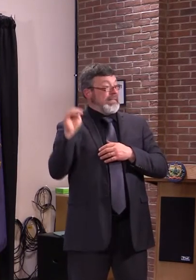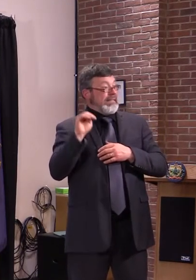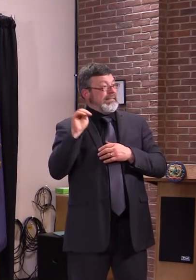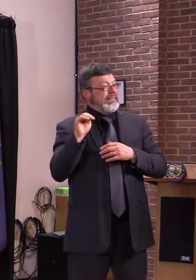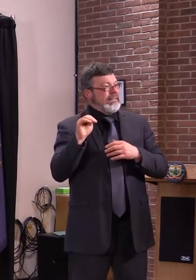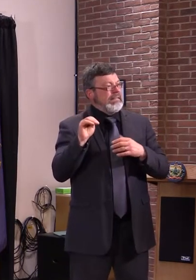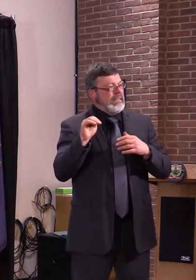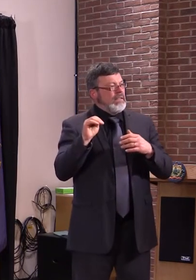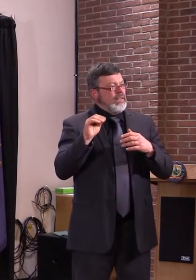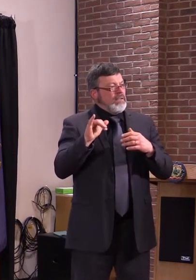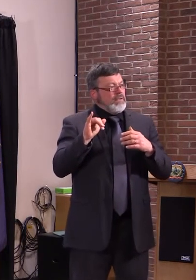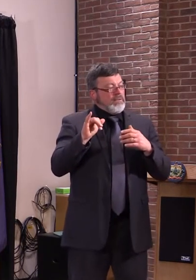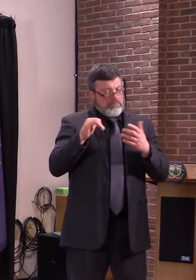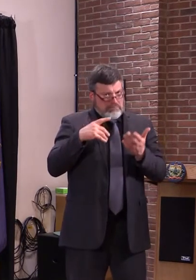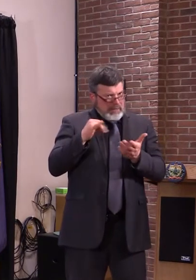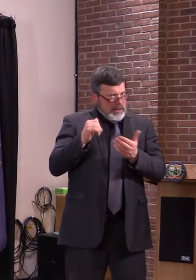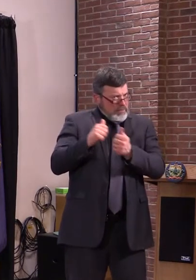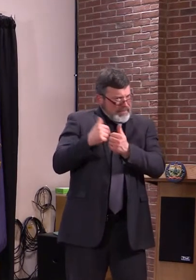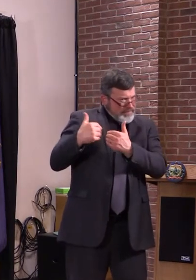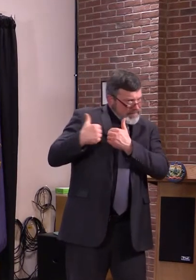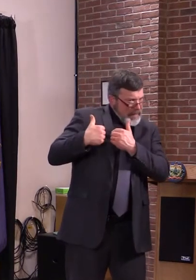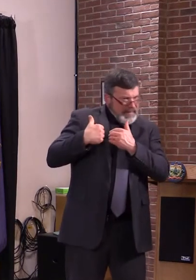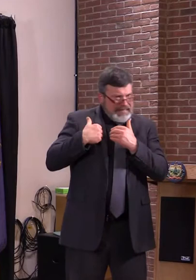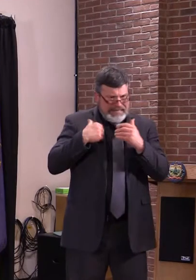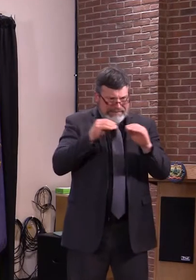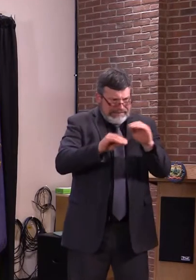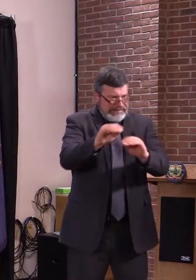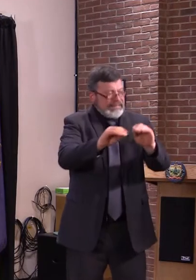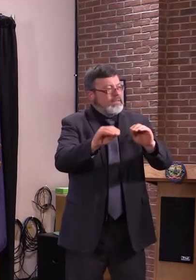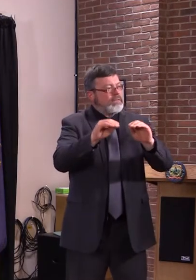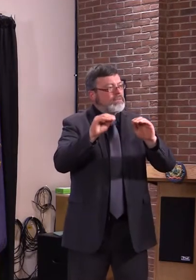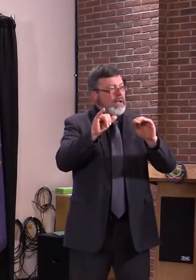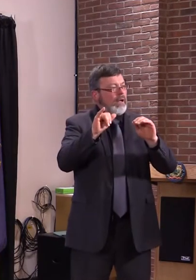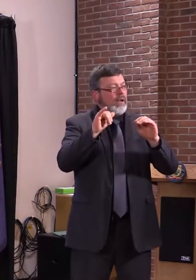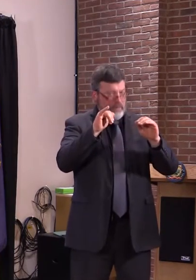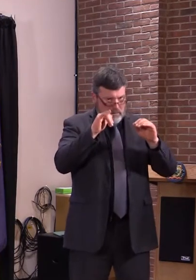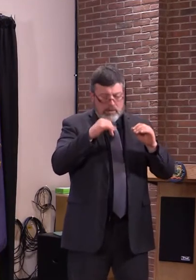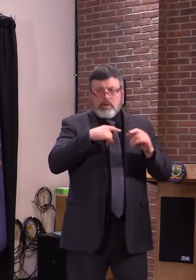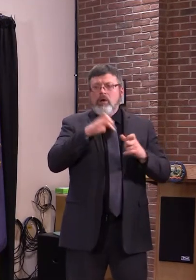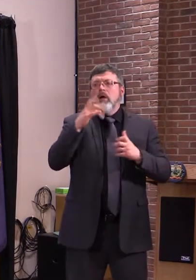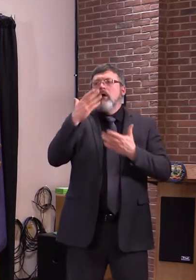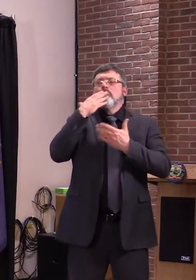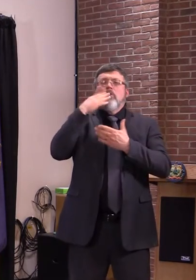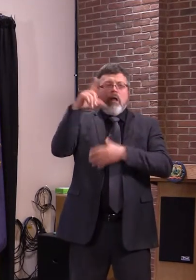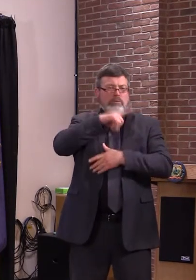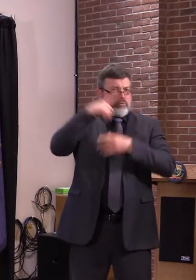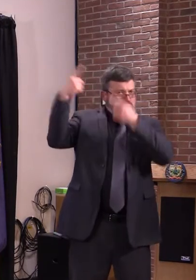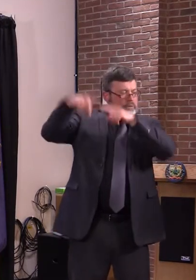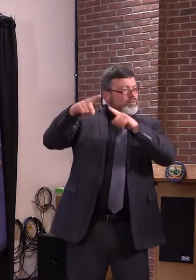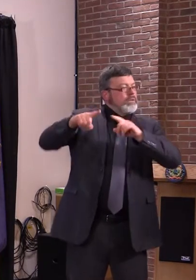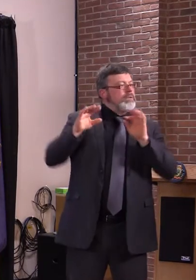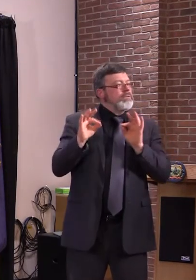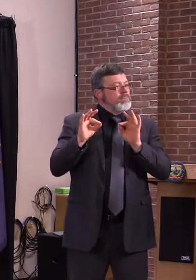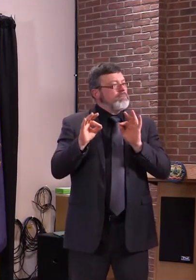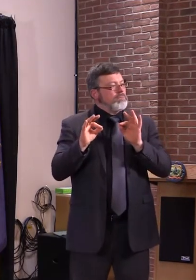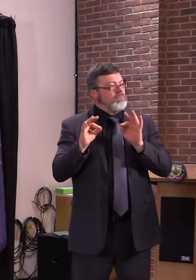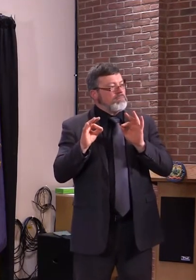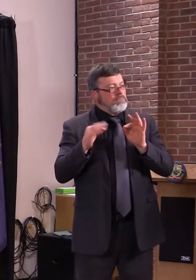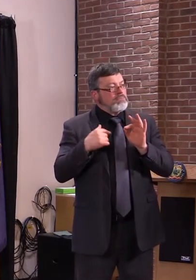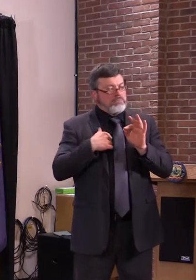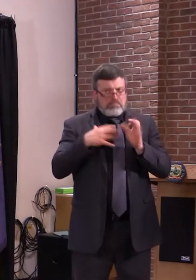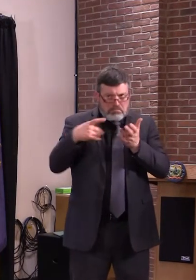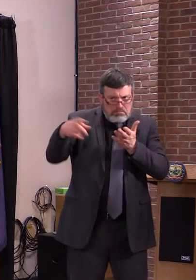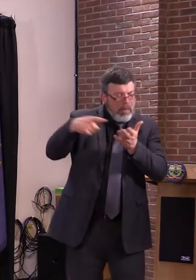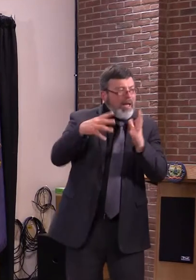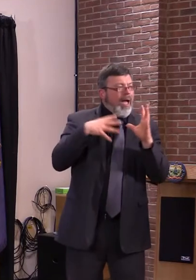We are pleased the Senate restored this funding in full and urged the conference committee to retain all $6.7 million